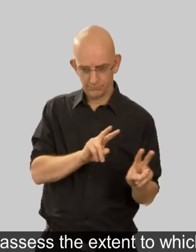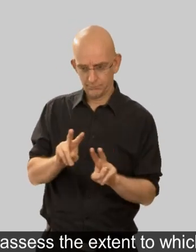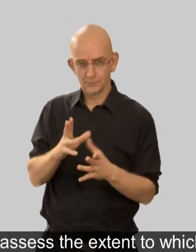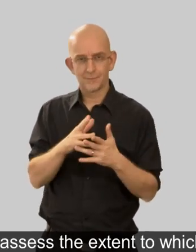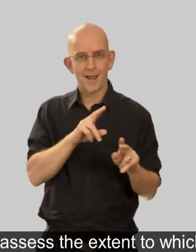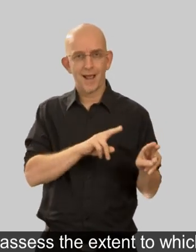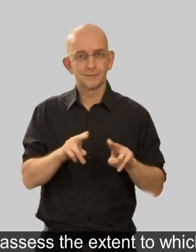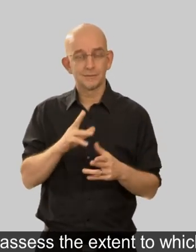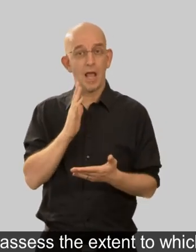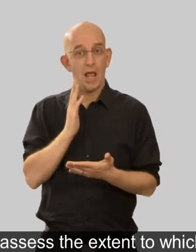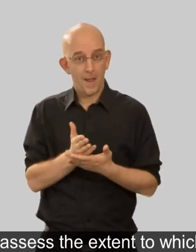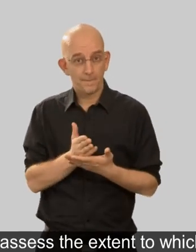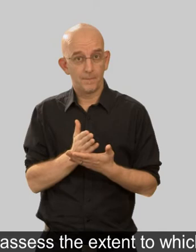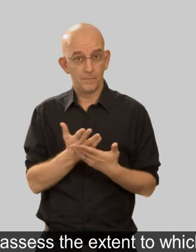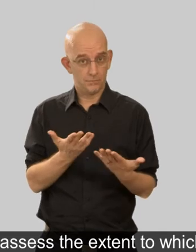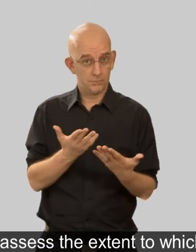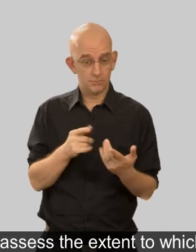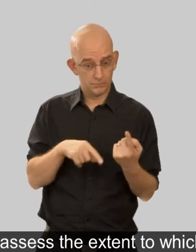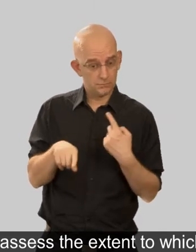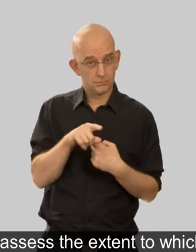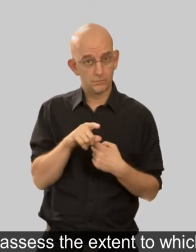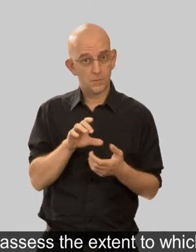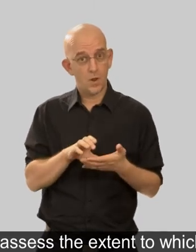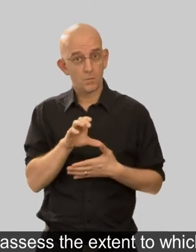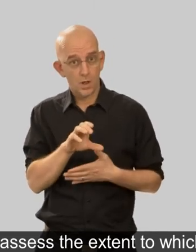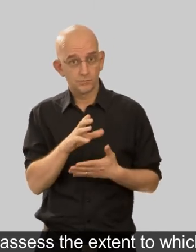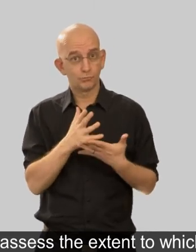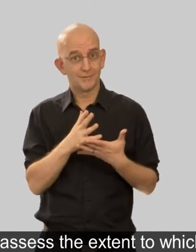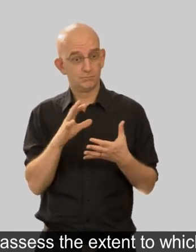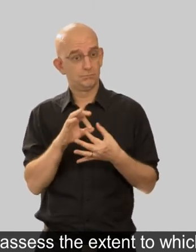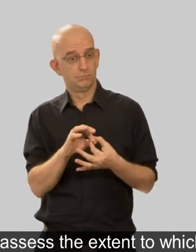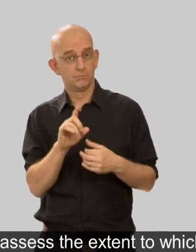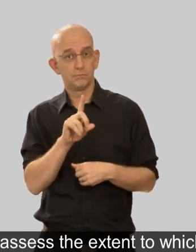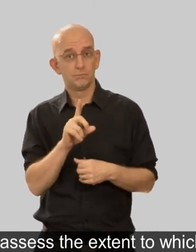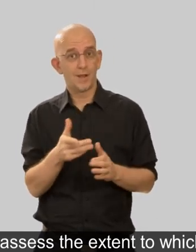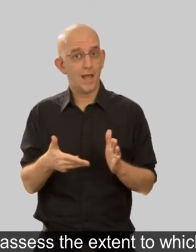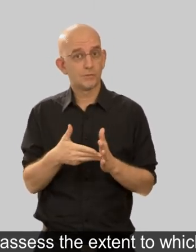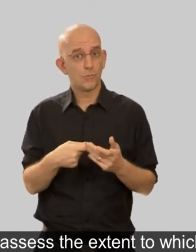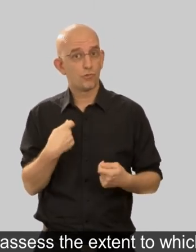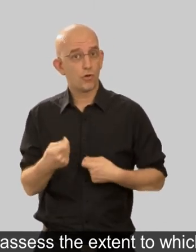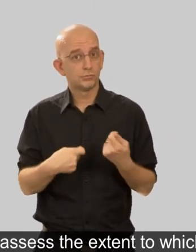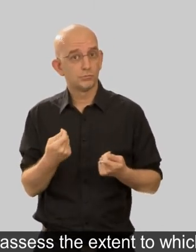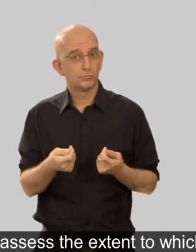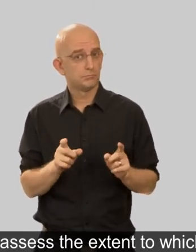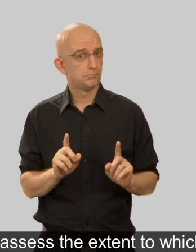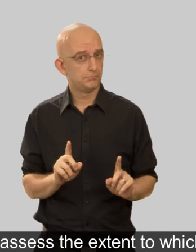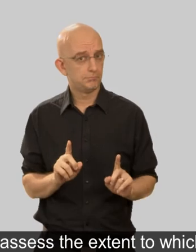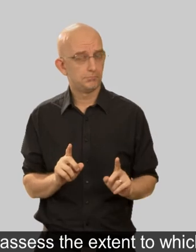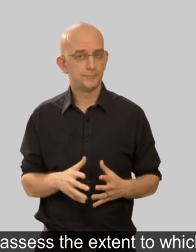to assess the extent to which the award may reflect extra costs.